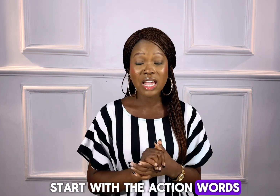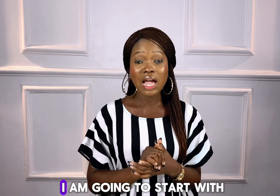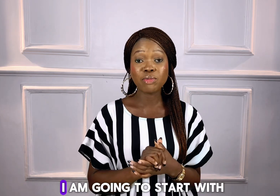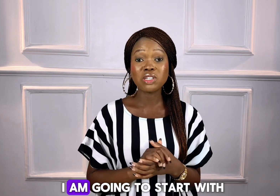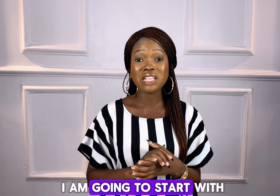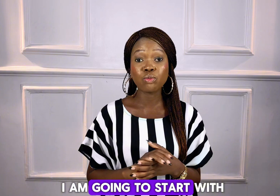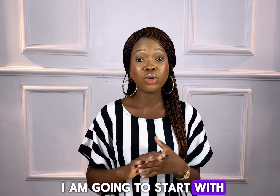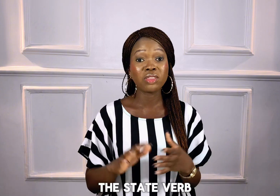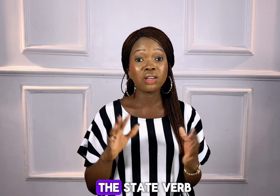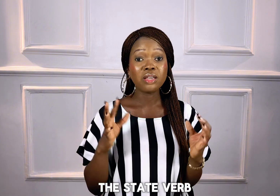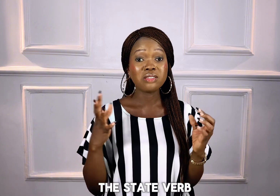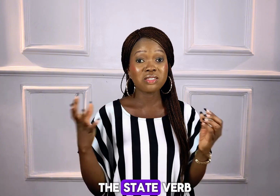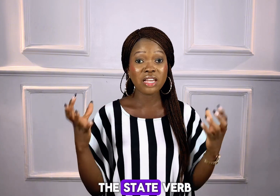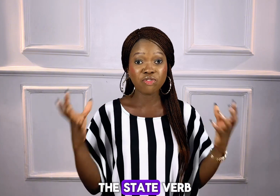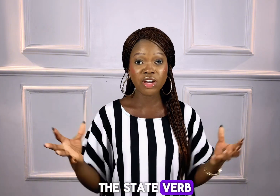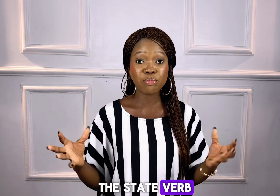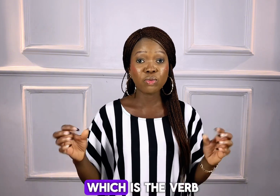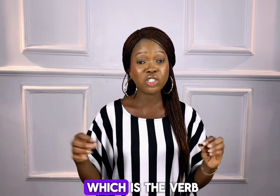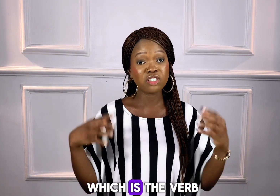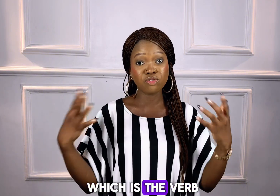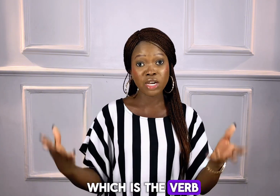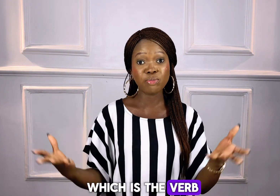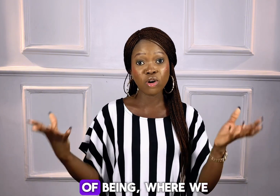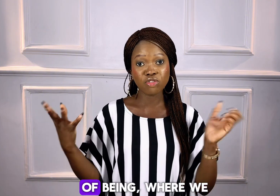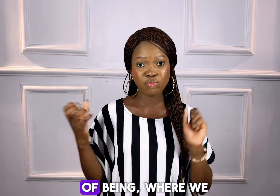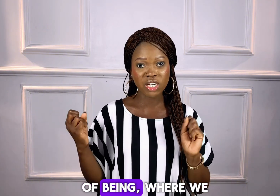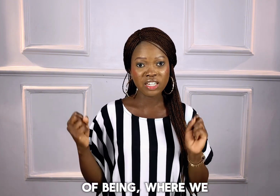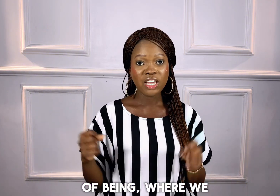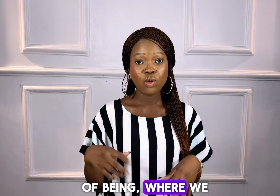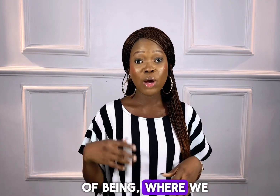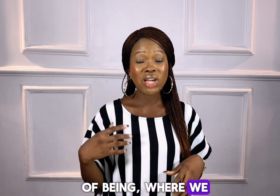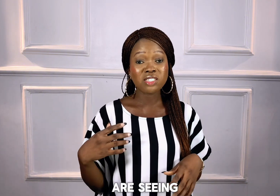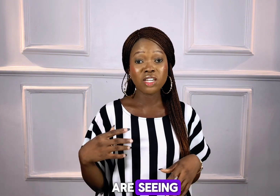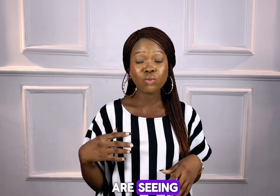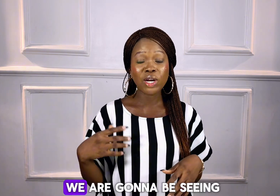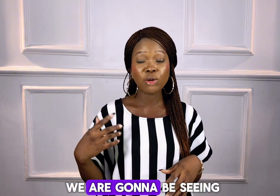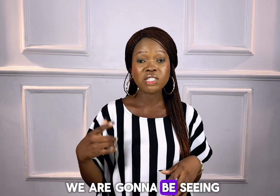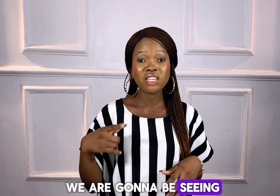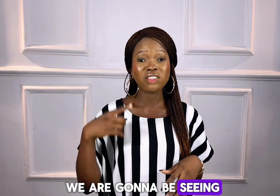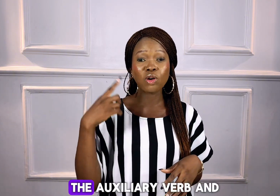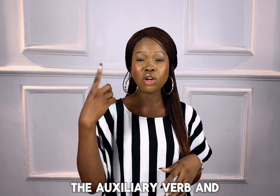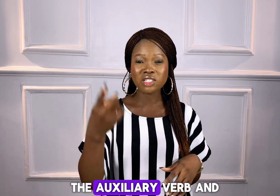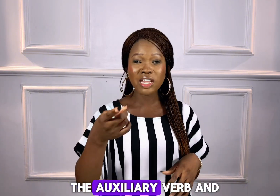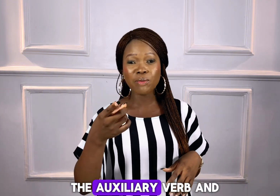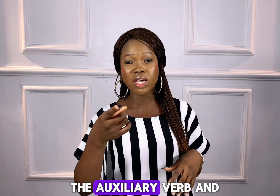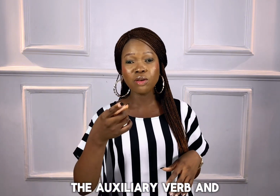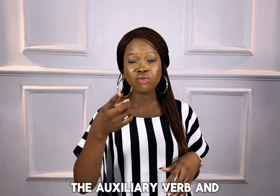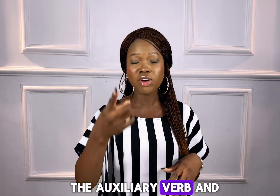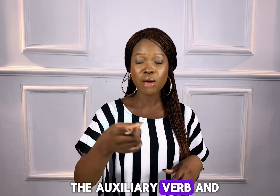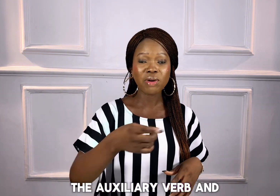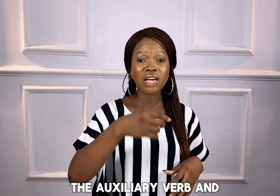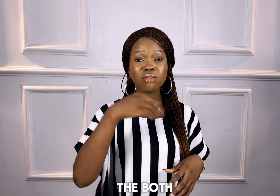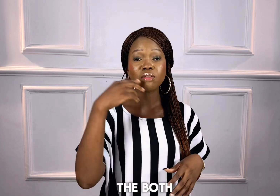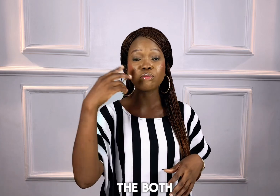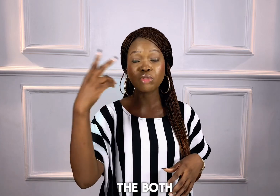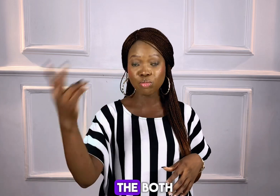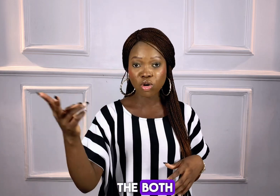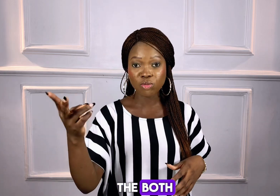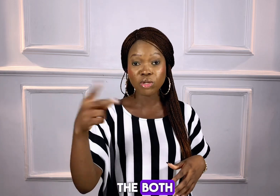going to start with the state verb, which is the verb of being, where we're going to be seeing the auxiliary verb and the